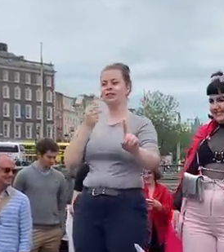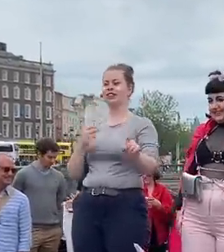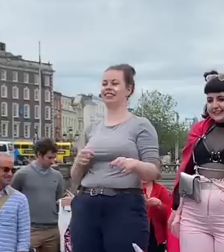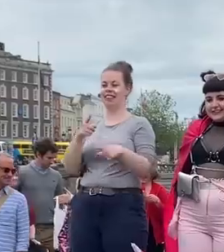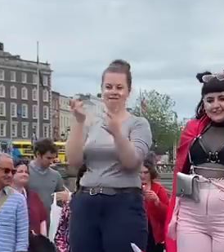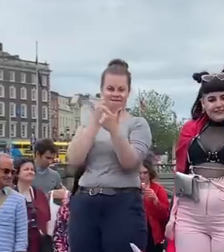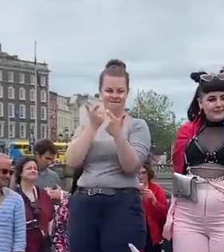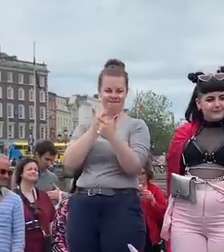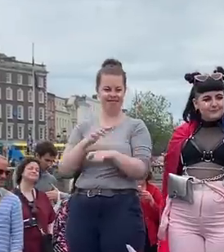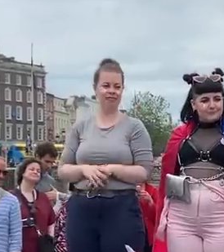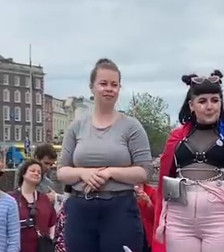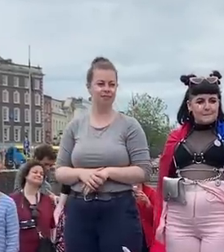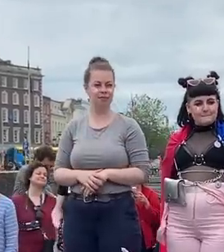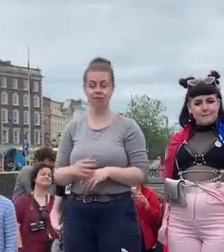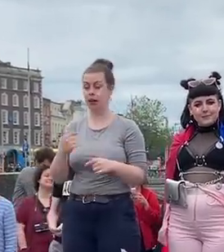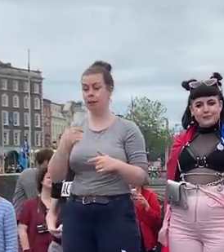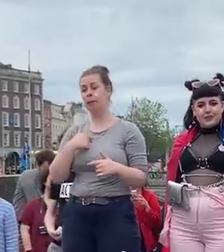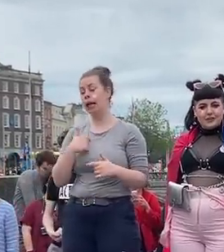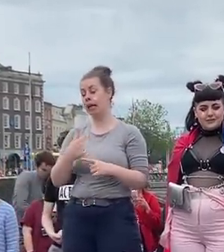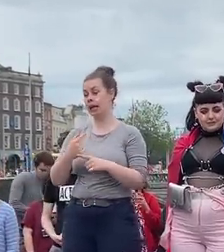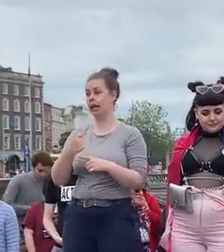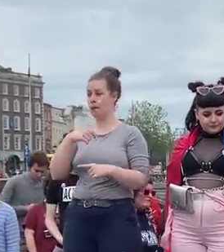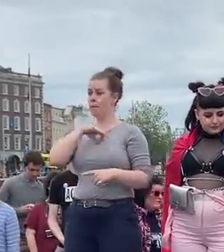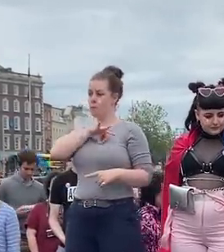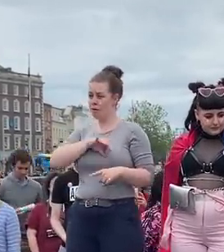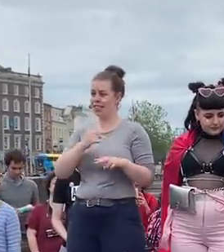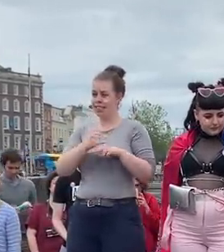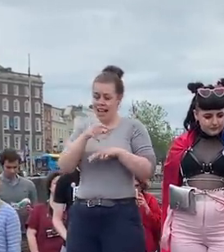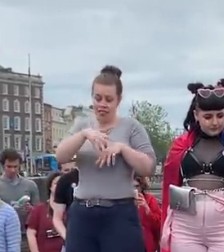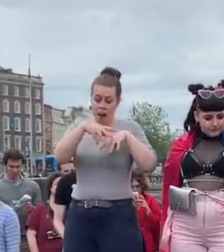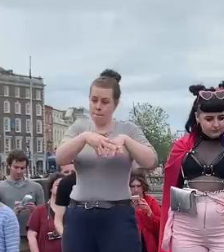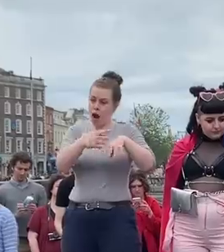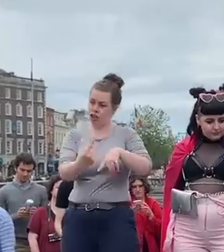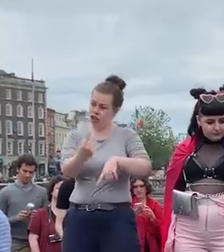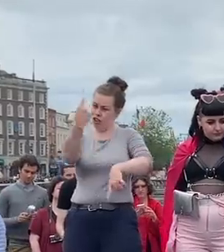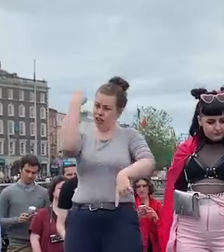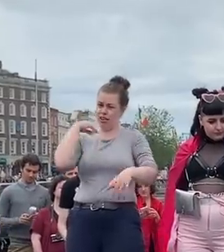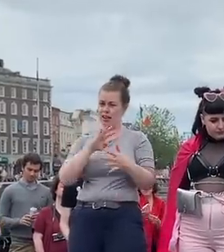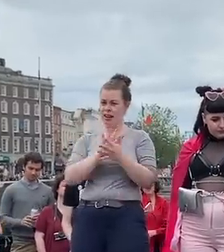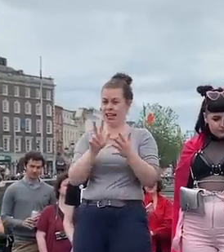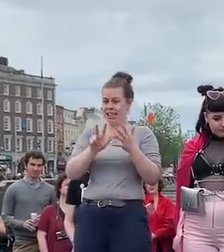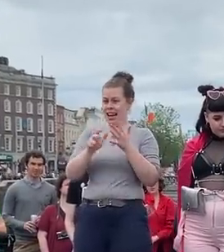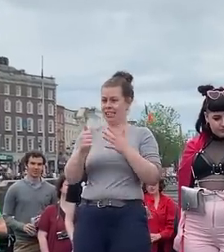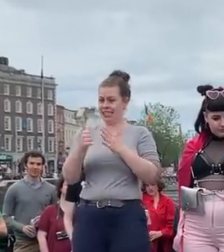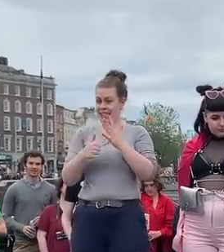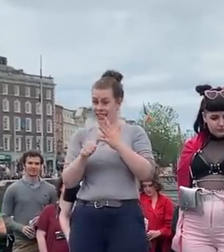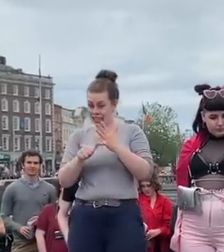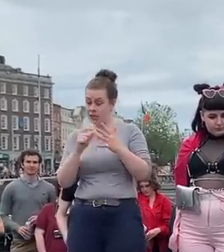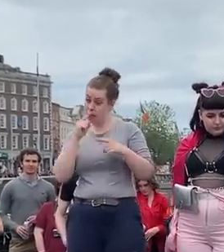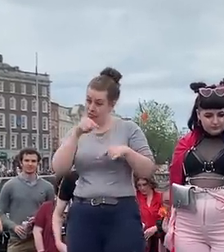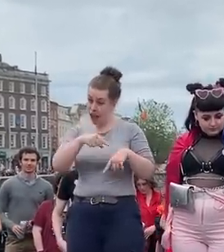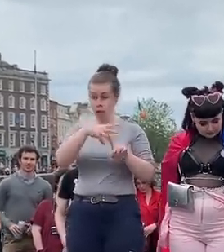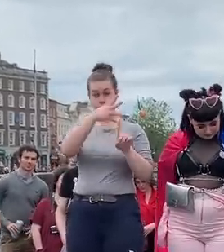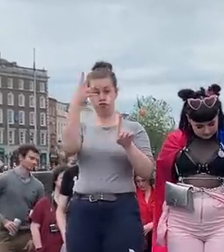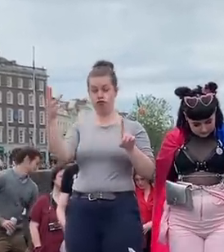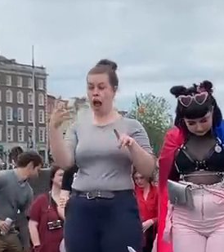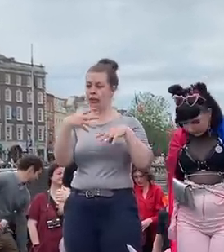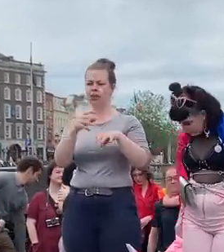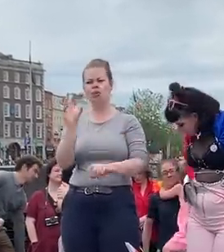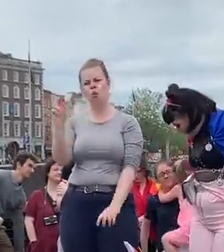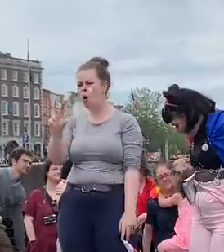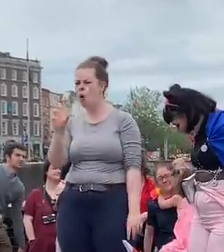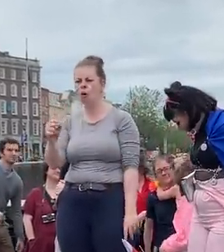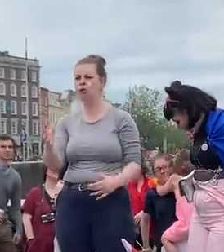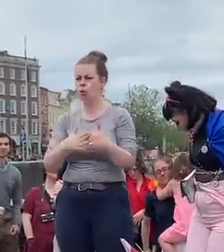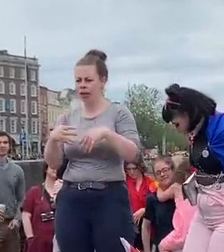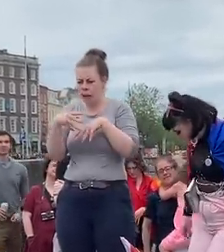Anyway, I was privileged to be in that crowd, and it was anything but a pride parade. I remember it was a march.